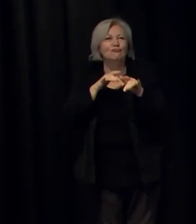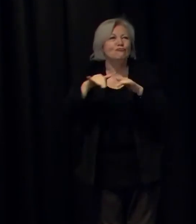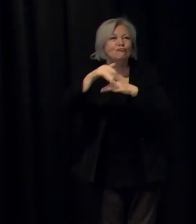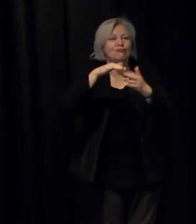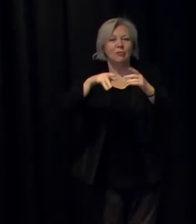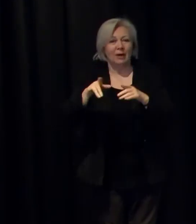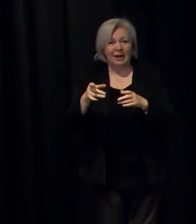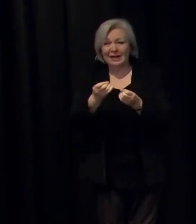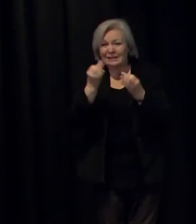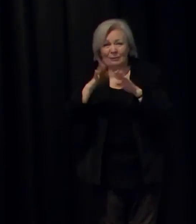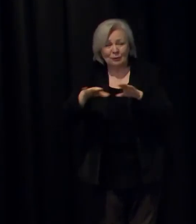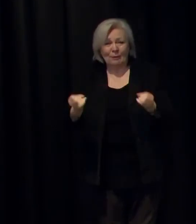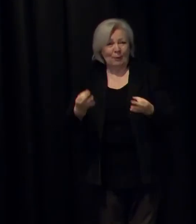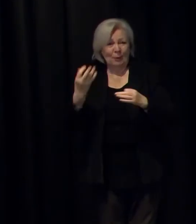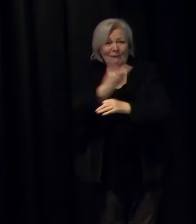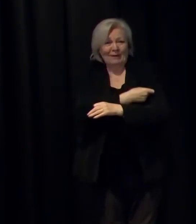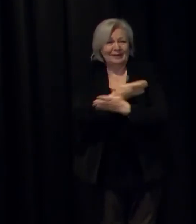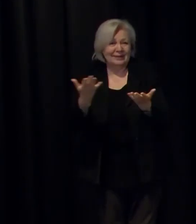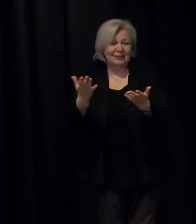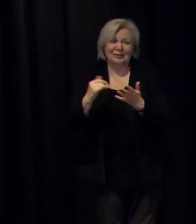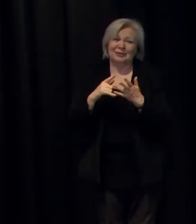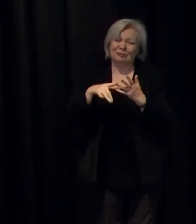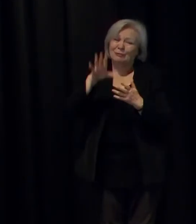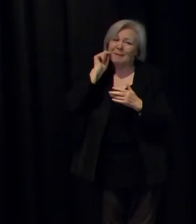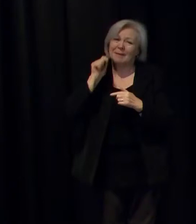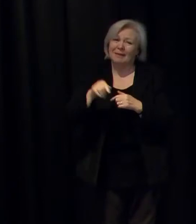and 25,000 active cases, some of those